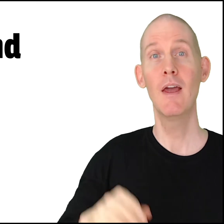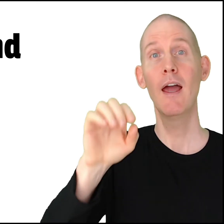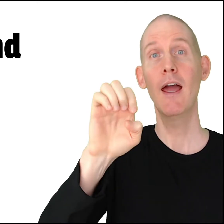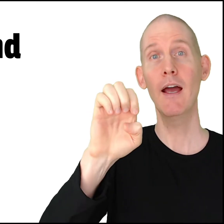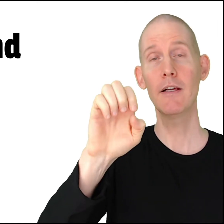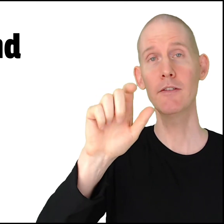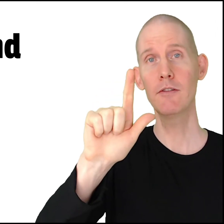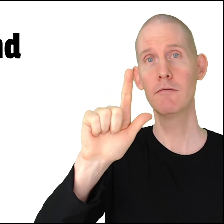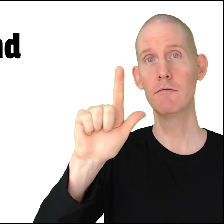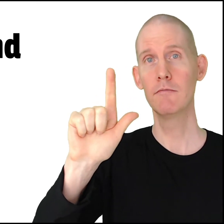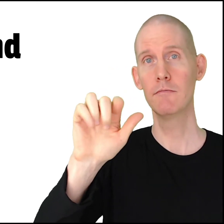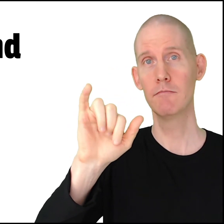Ellis